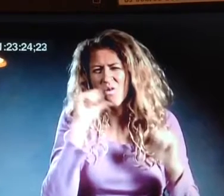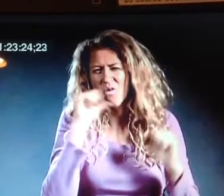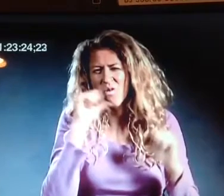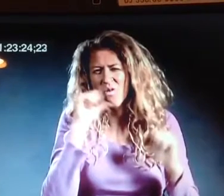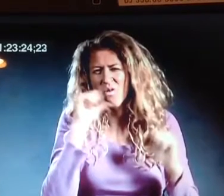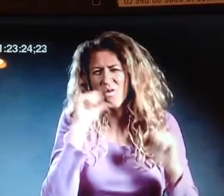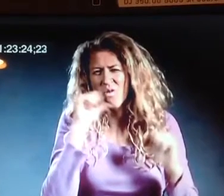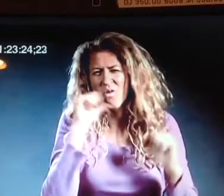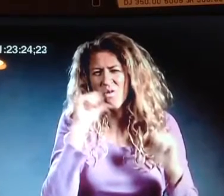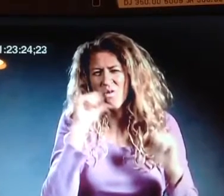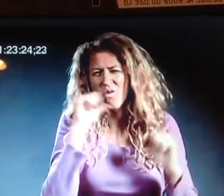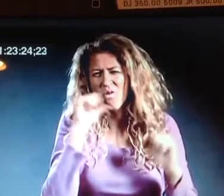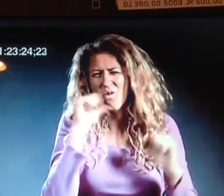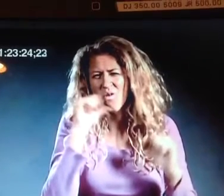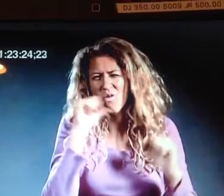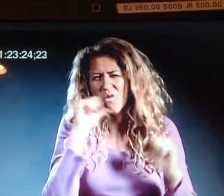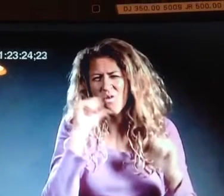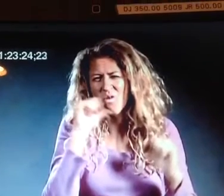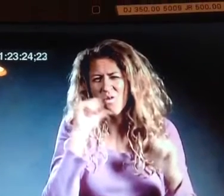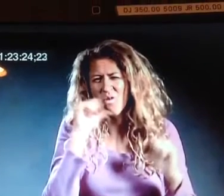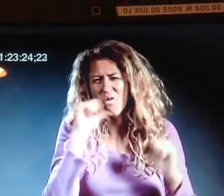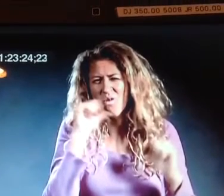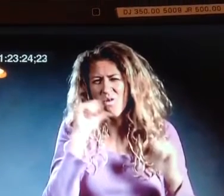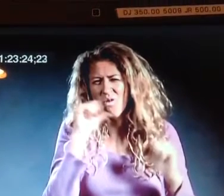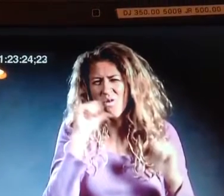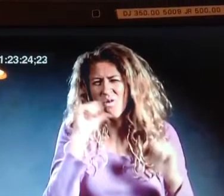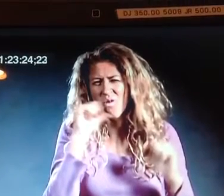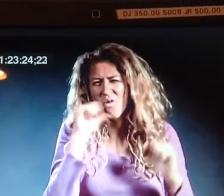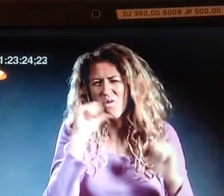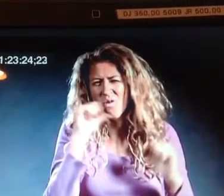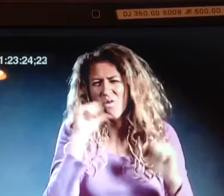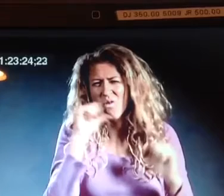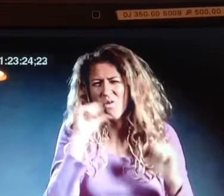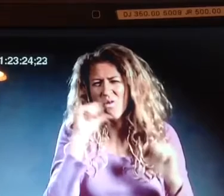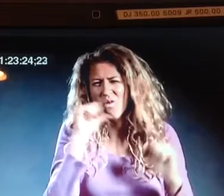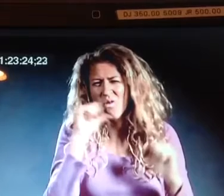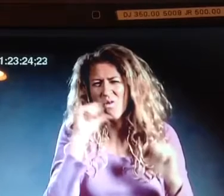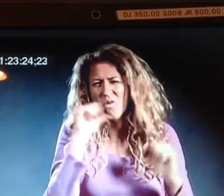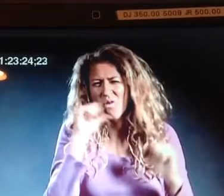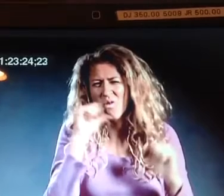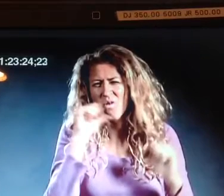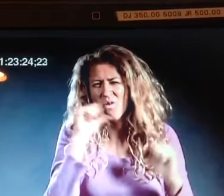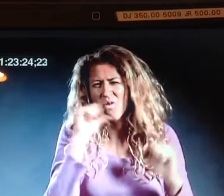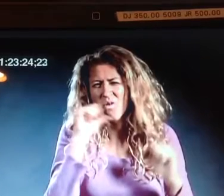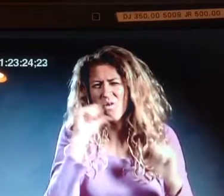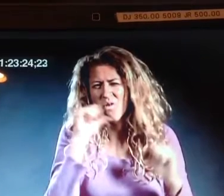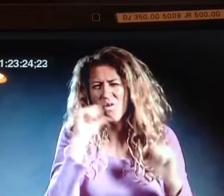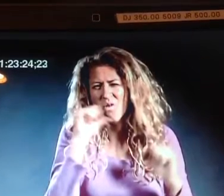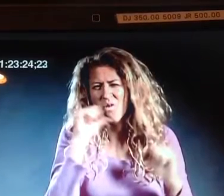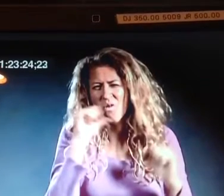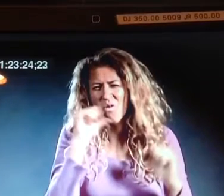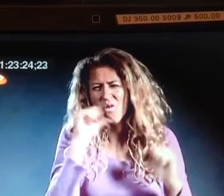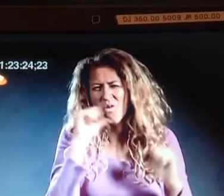The water comes from the irrigation system, and it makes the area kind of look like a lake. So if I want to go to my car, I have to like tripe